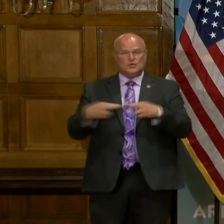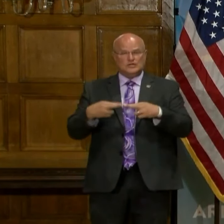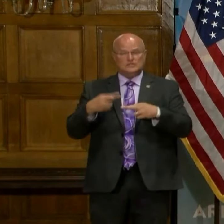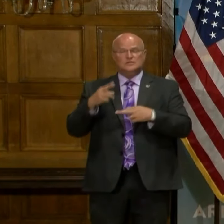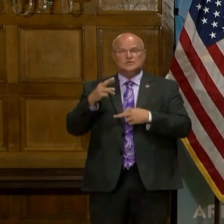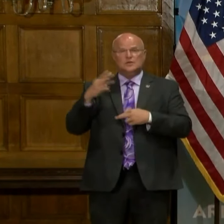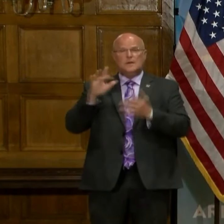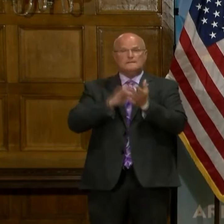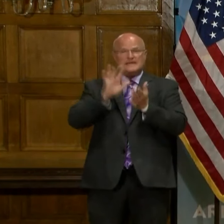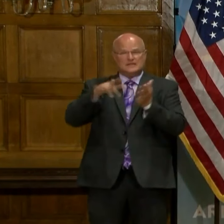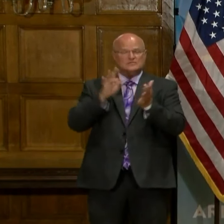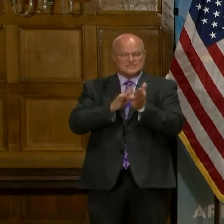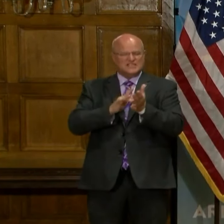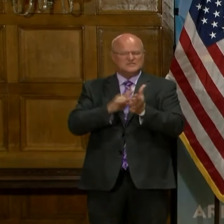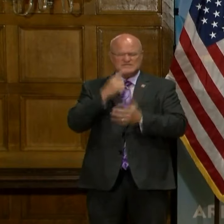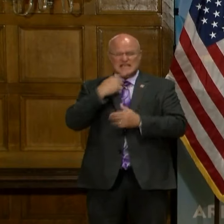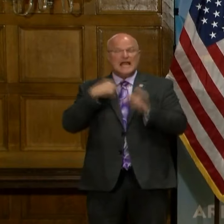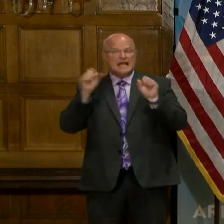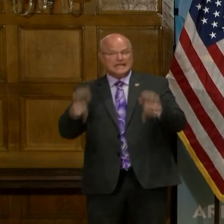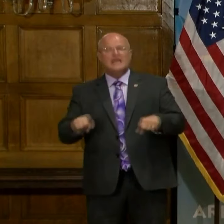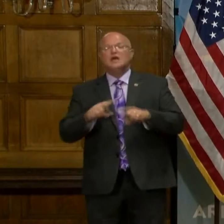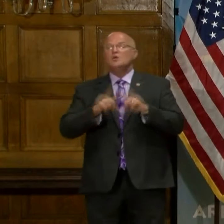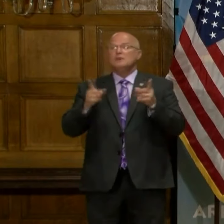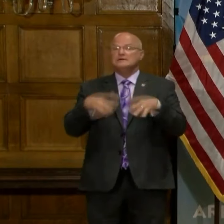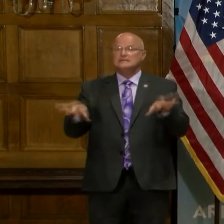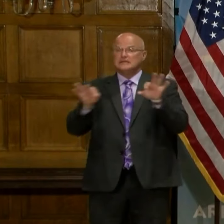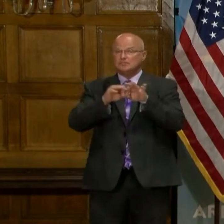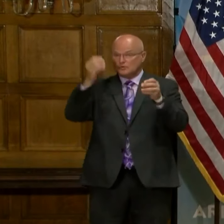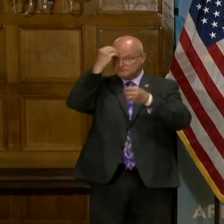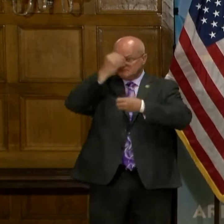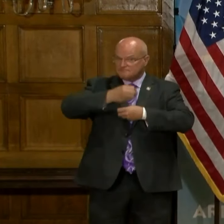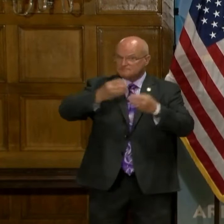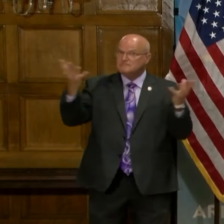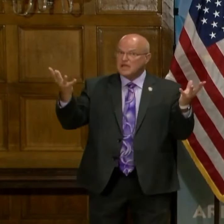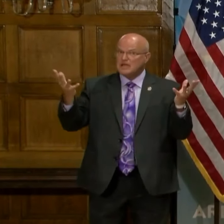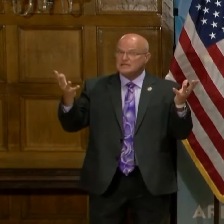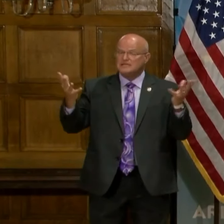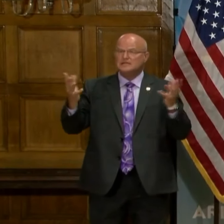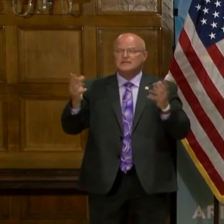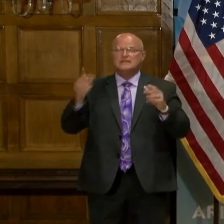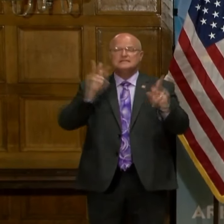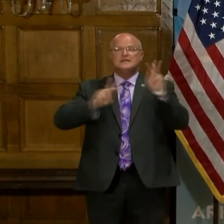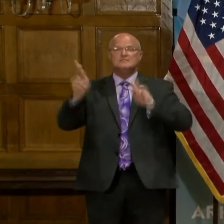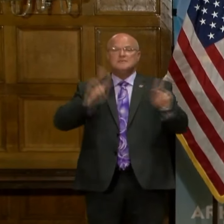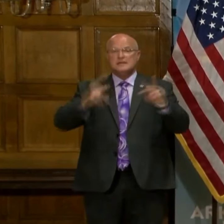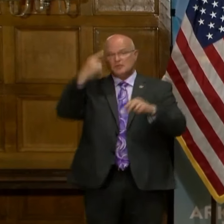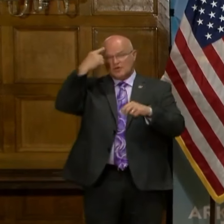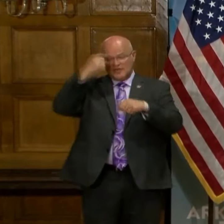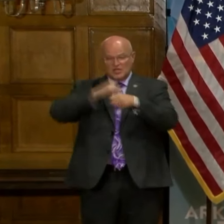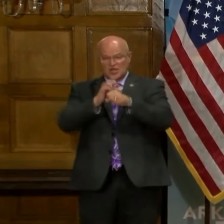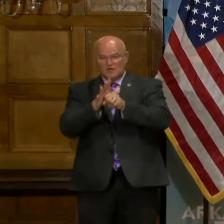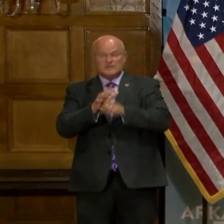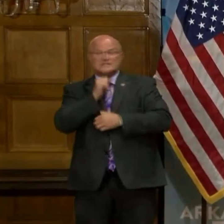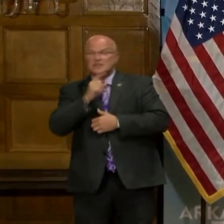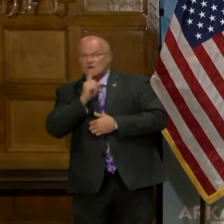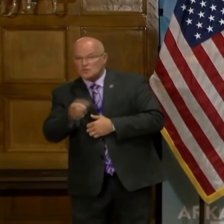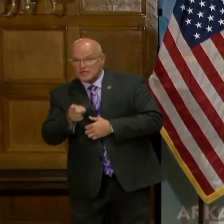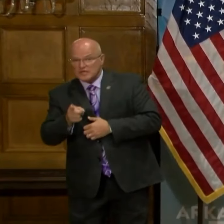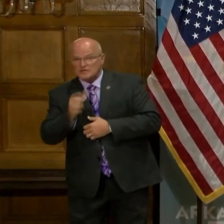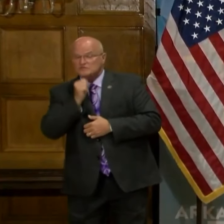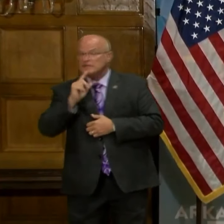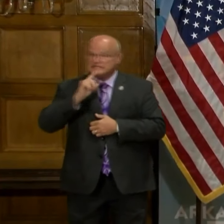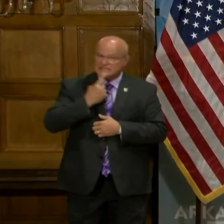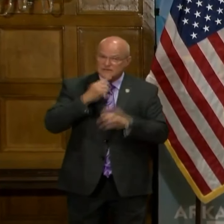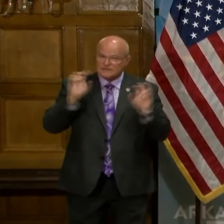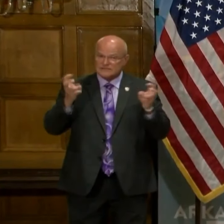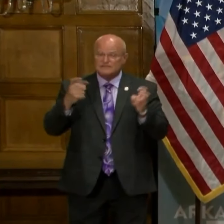permission to use this, but it is an important message, and it is to the people who think COVID isn't real or isn't